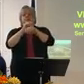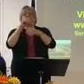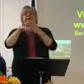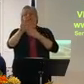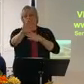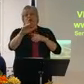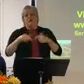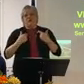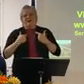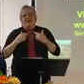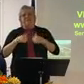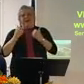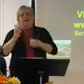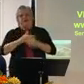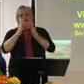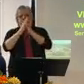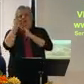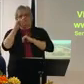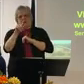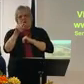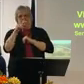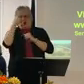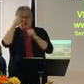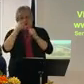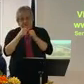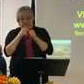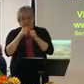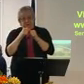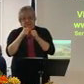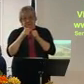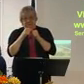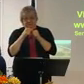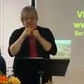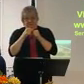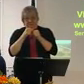in your life and how we can pray for you. Remember,